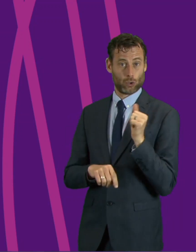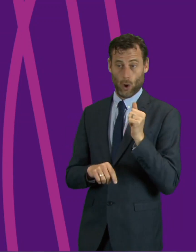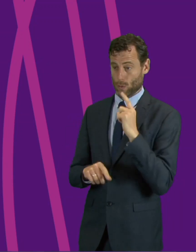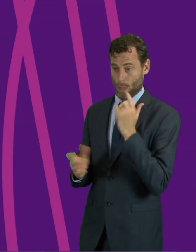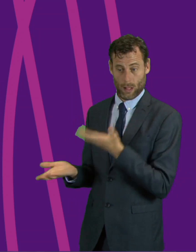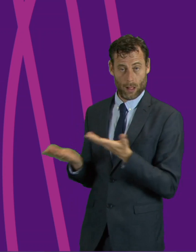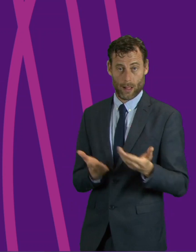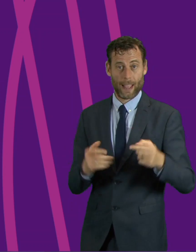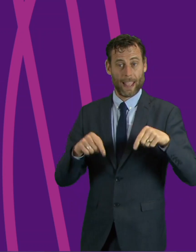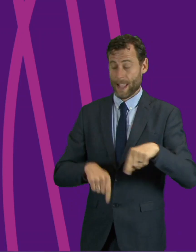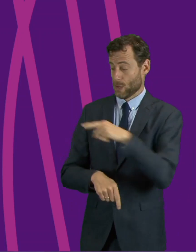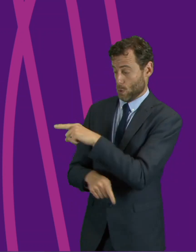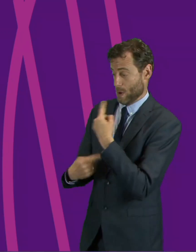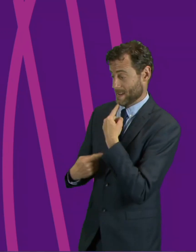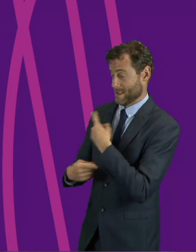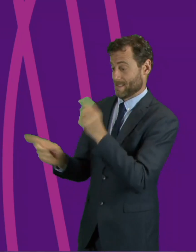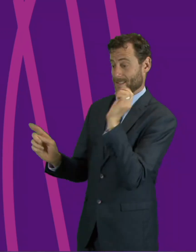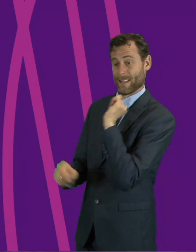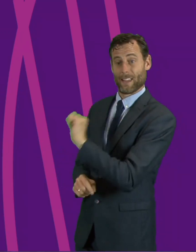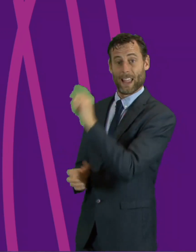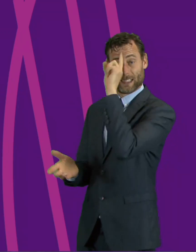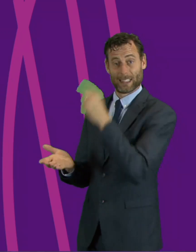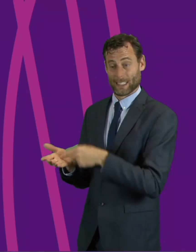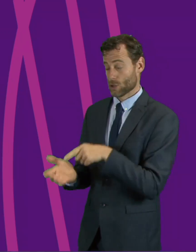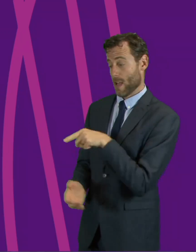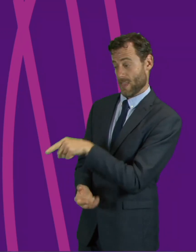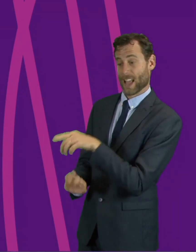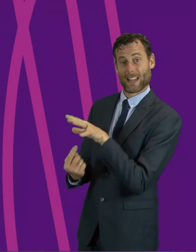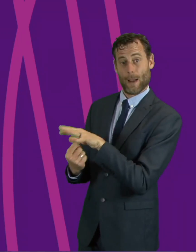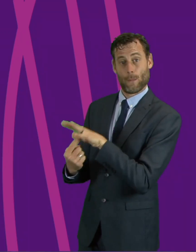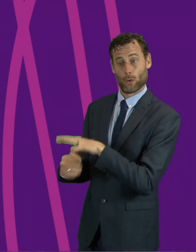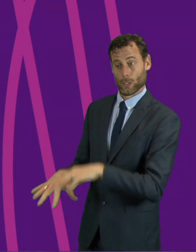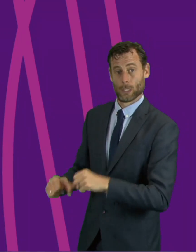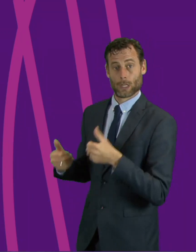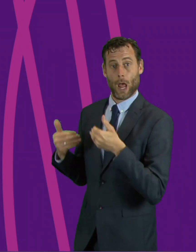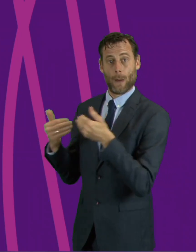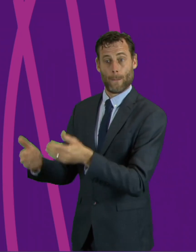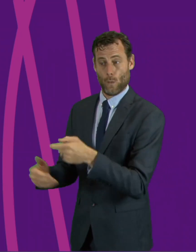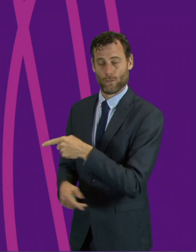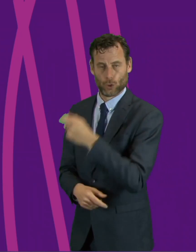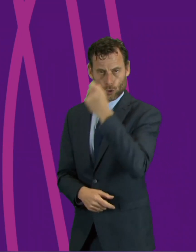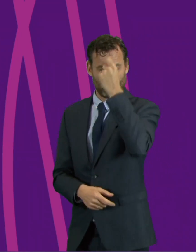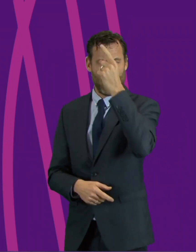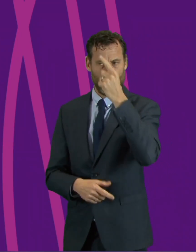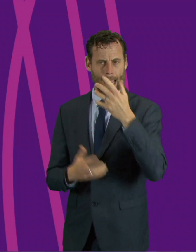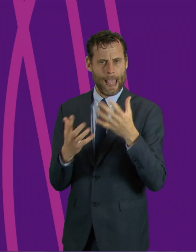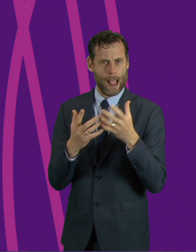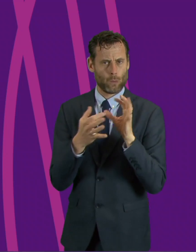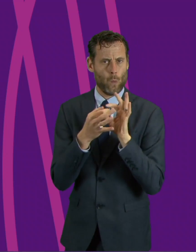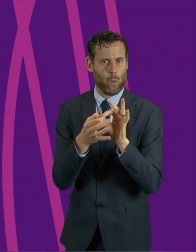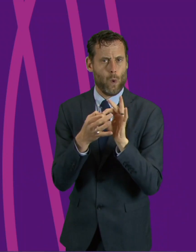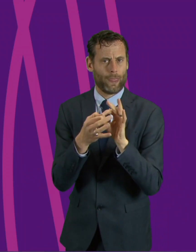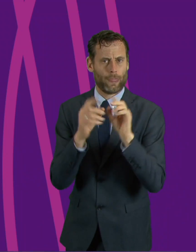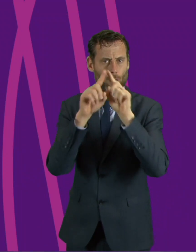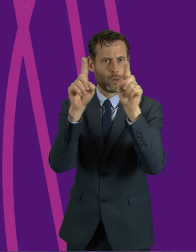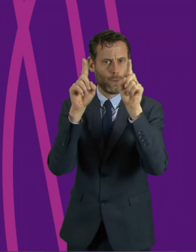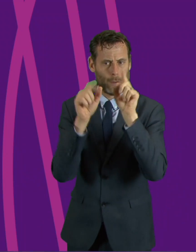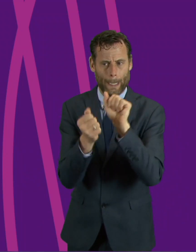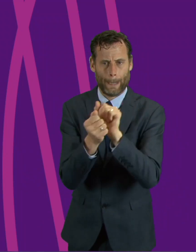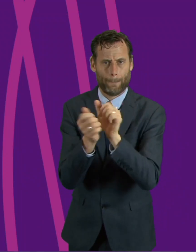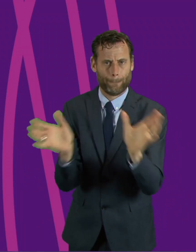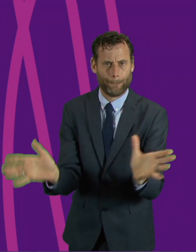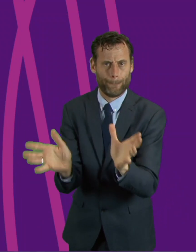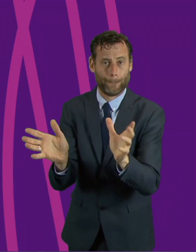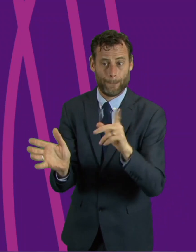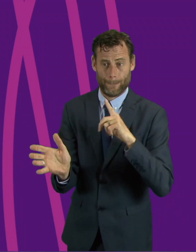we have taken and announced today, I think, is an important first step and an indication of our determination to work with universities to support them